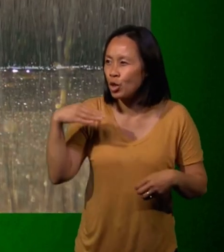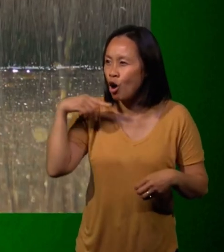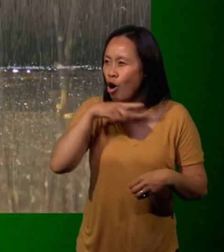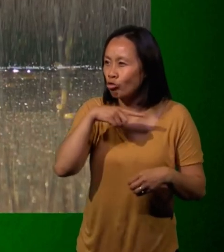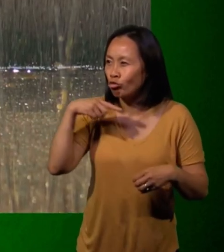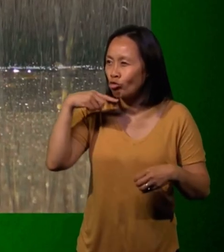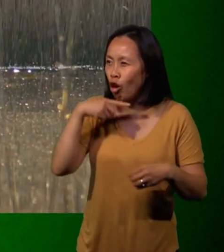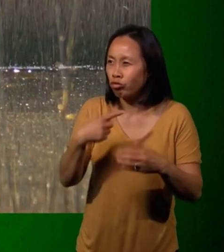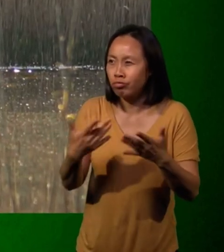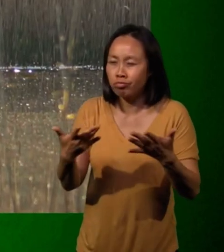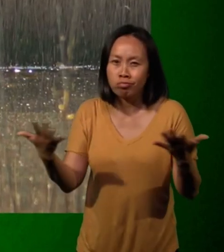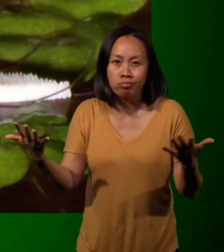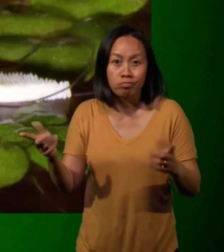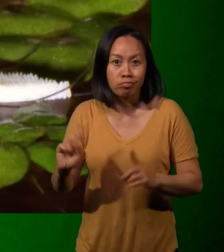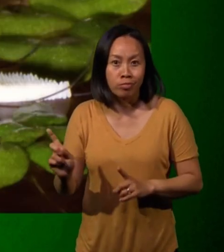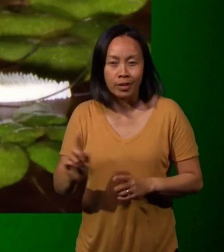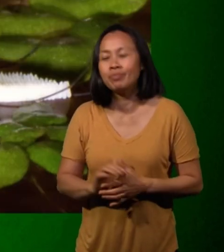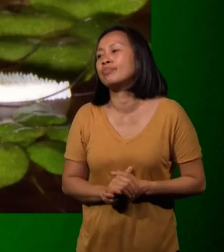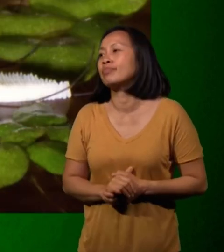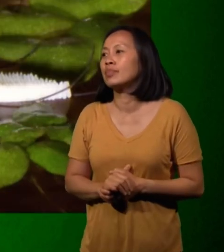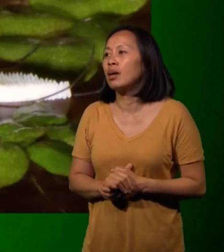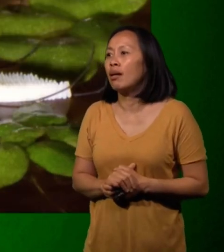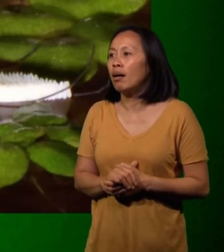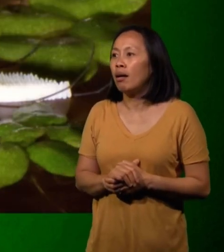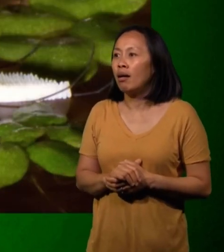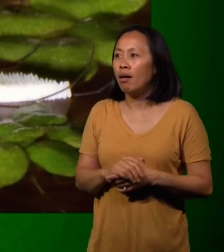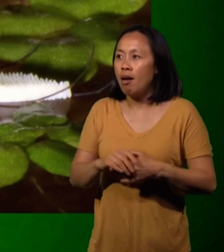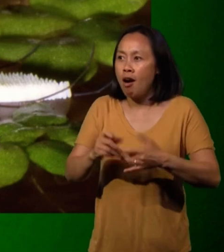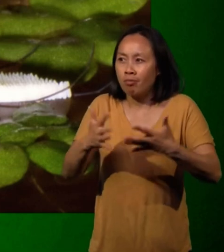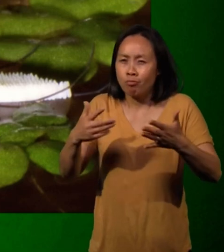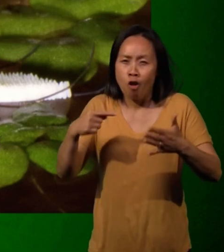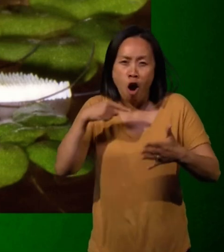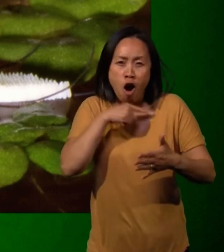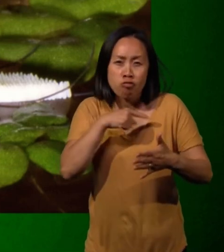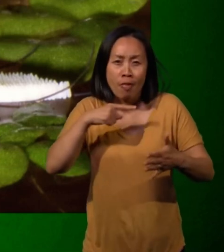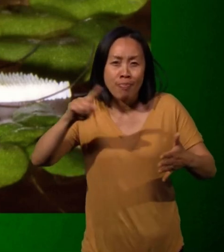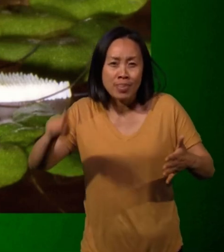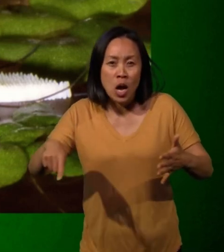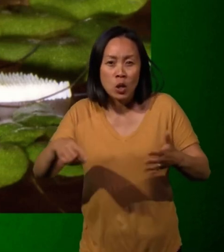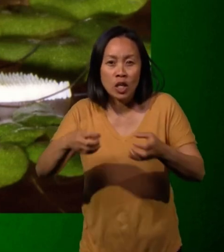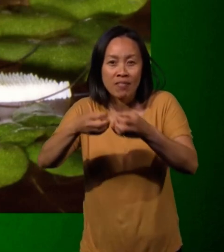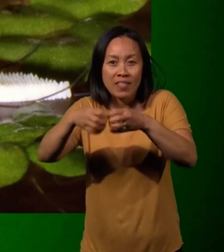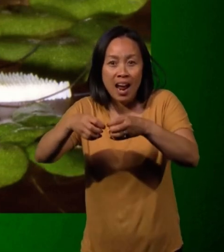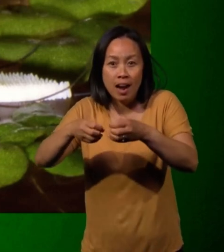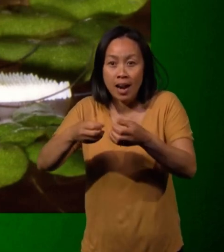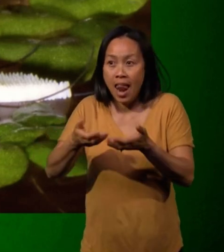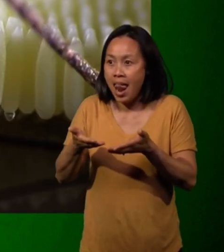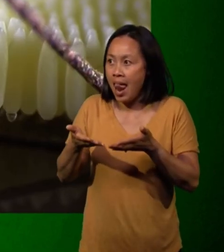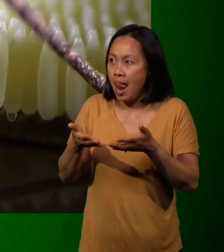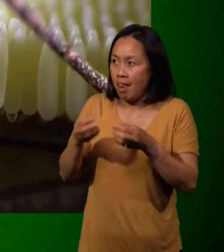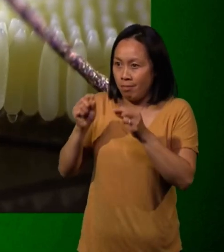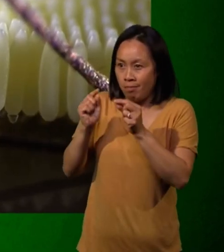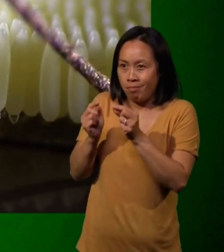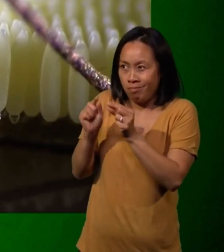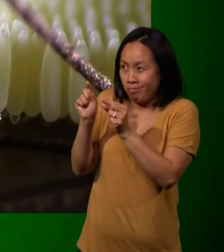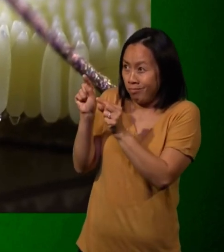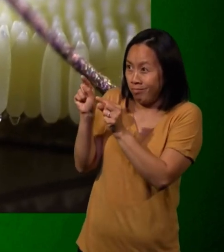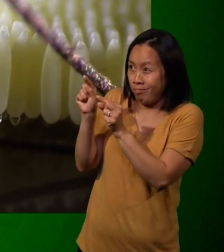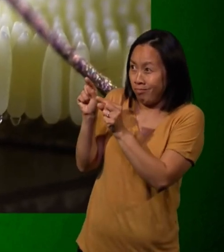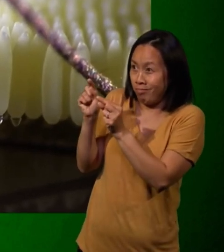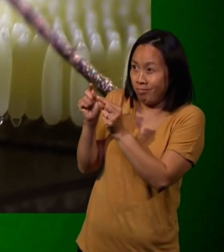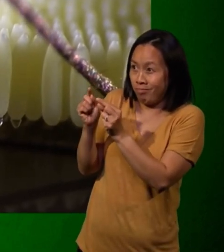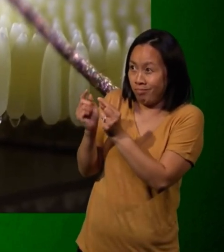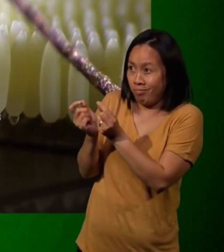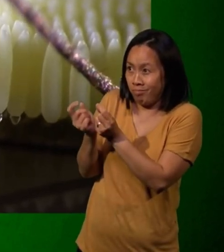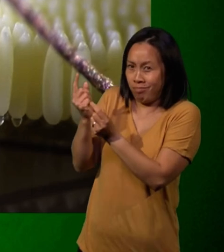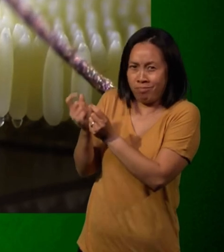Here, as the swallows approach, a feast is in the making, as hundreds of thousands of eggs are